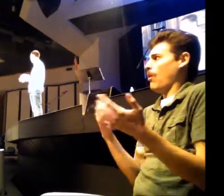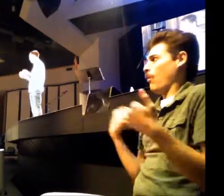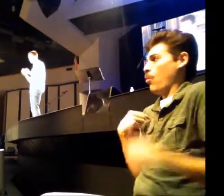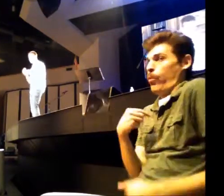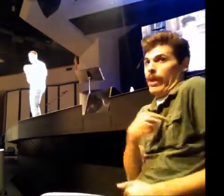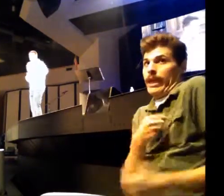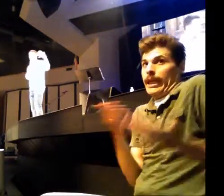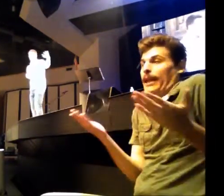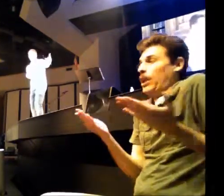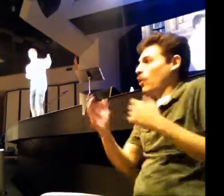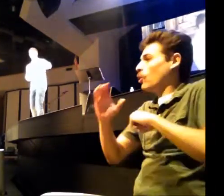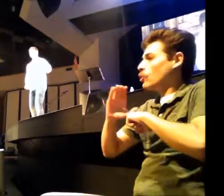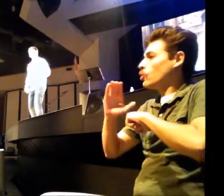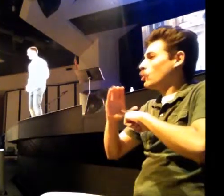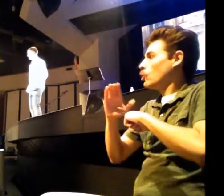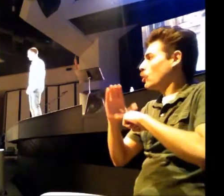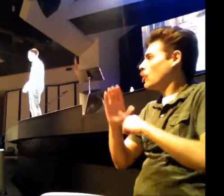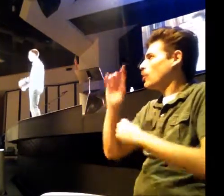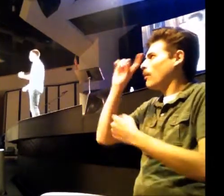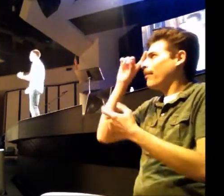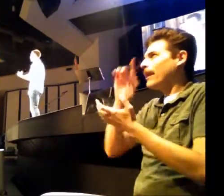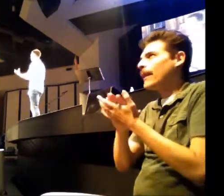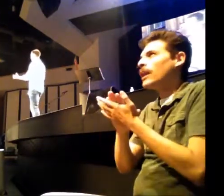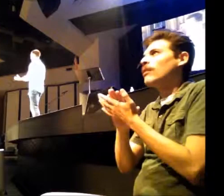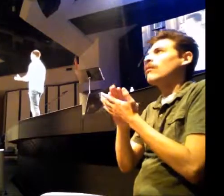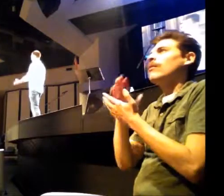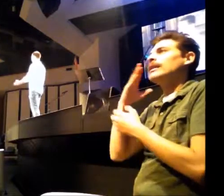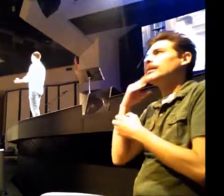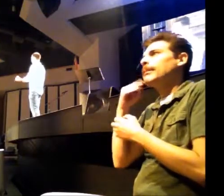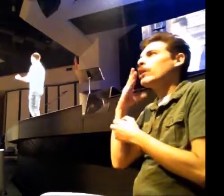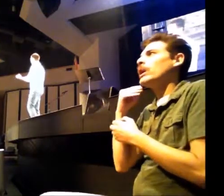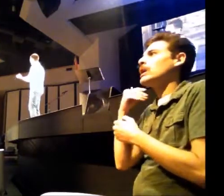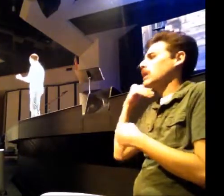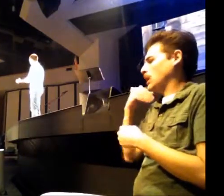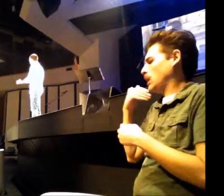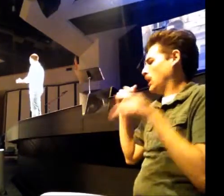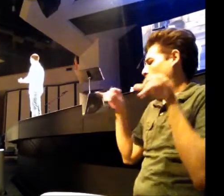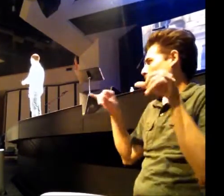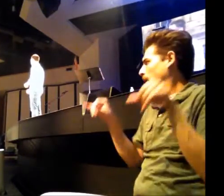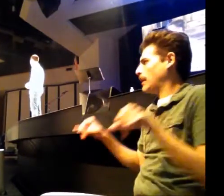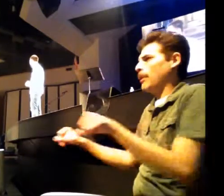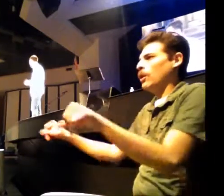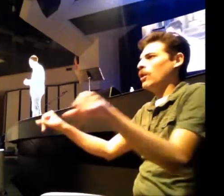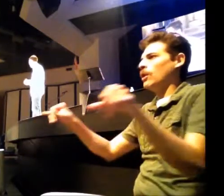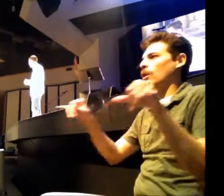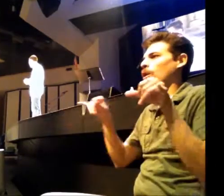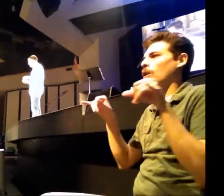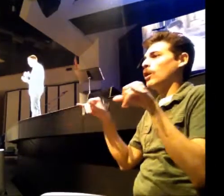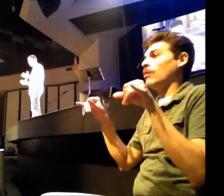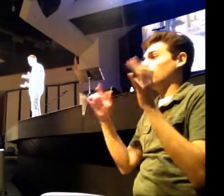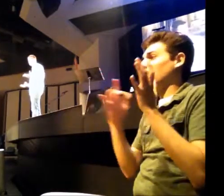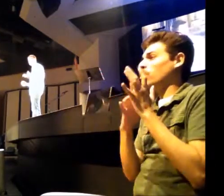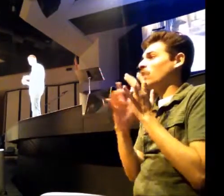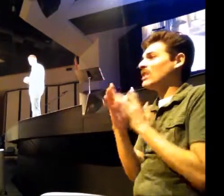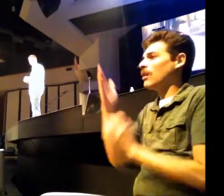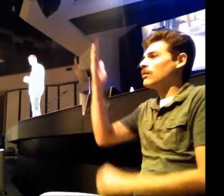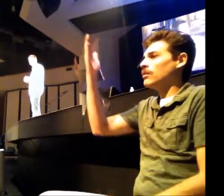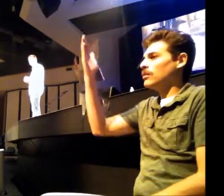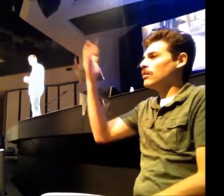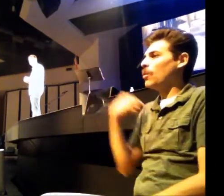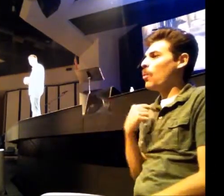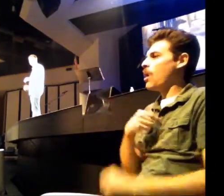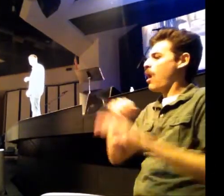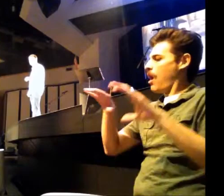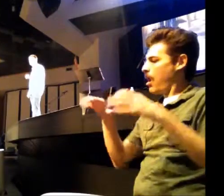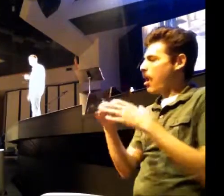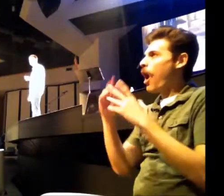have gathered together. We have a common shared past experience. We are united in this place because of our story in Jesus Christ. What we're going to do as a church over the